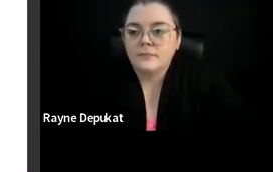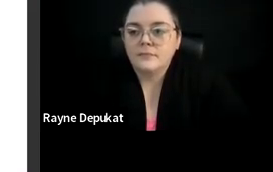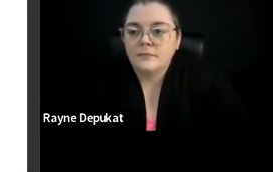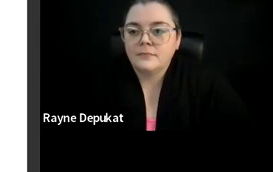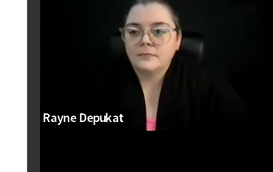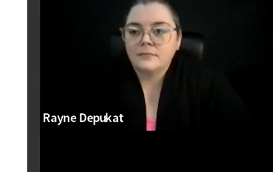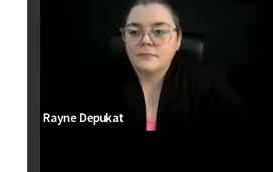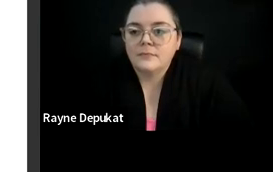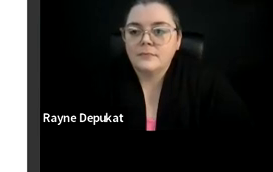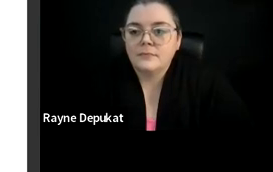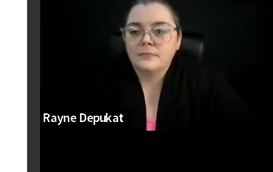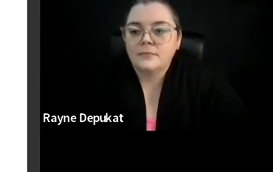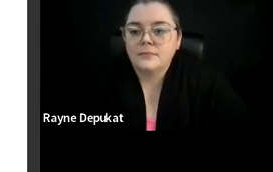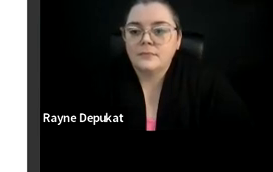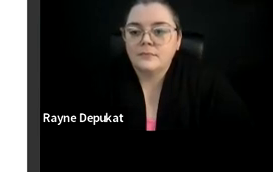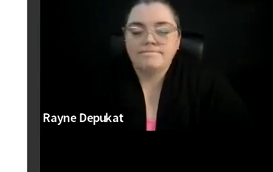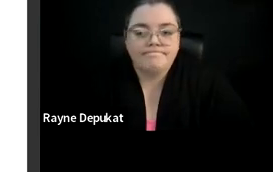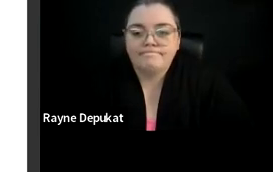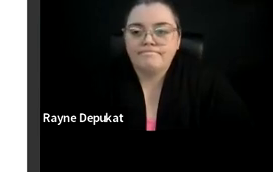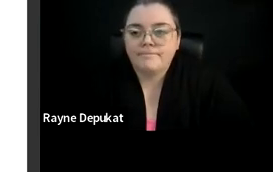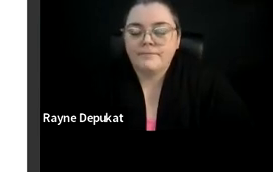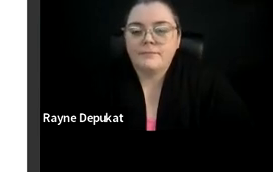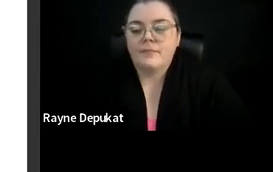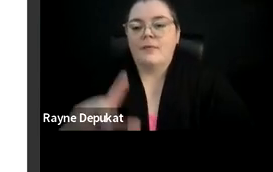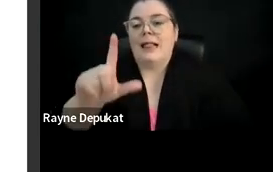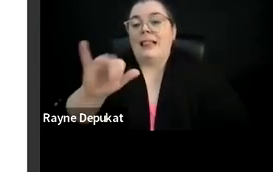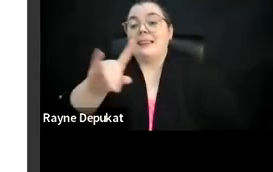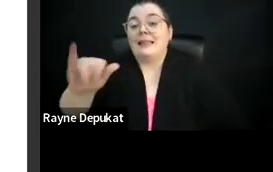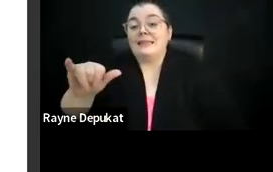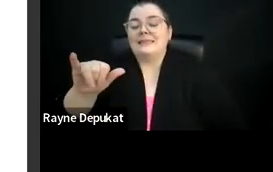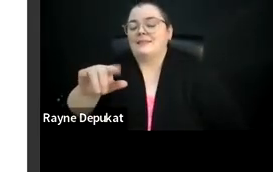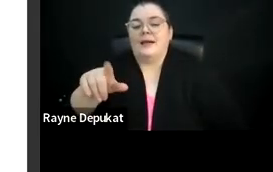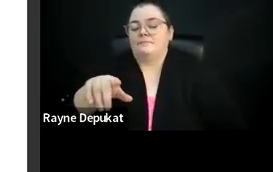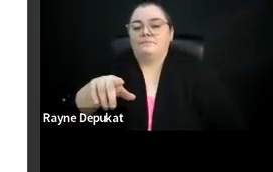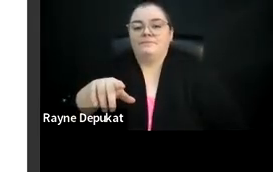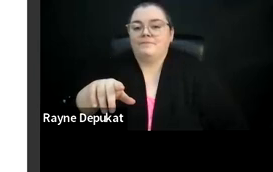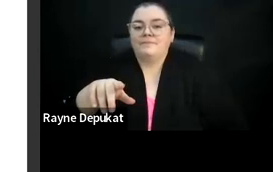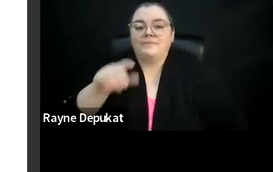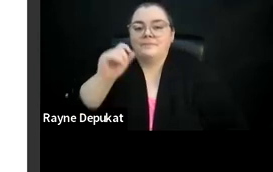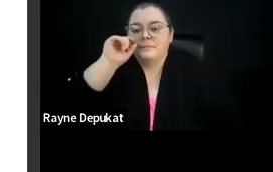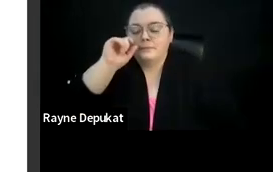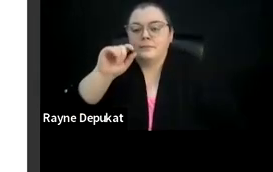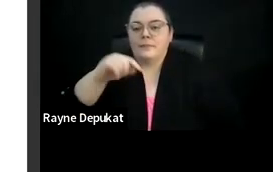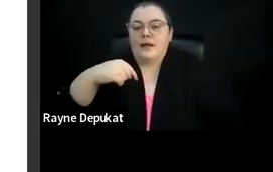I'm gonna scroll, zoom in to the left-hand side. No, of this. so Lindsay,